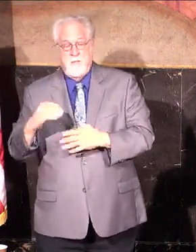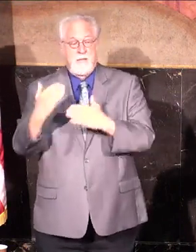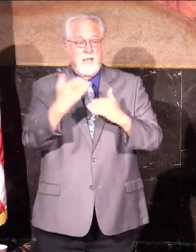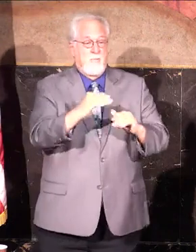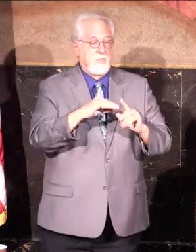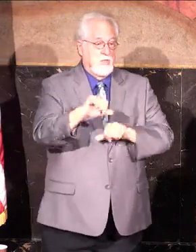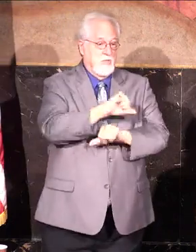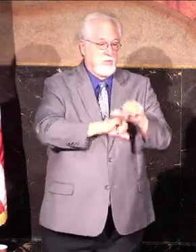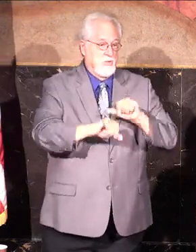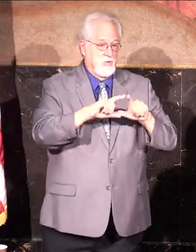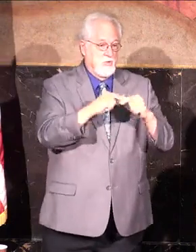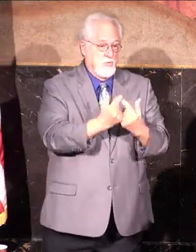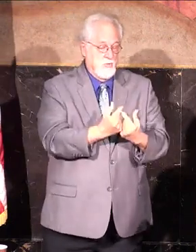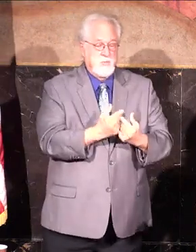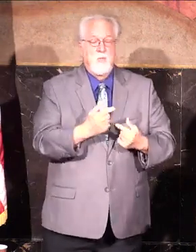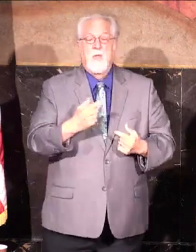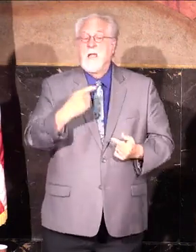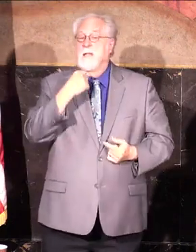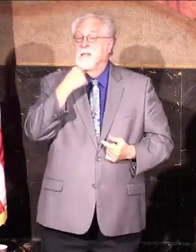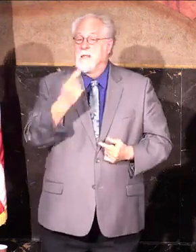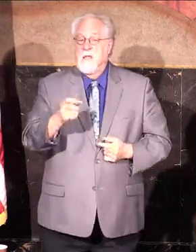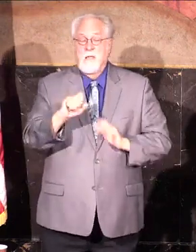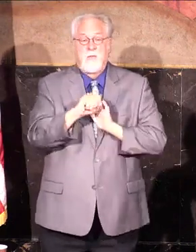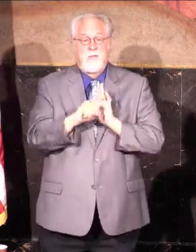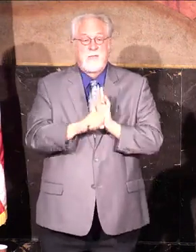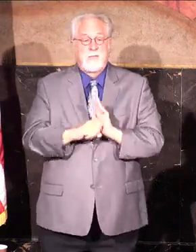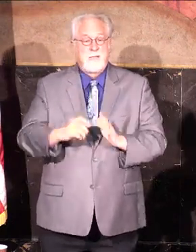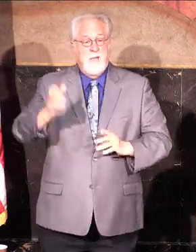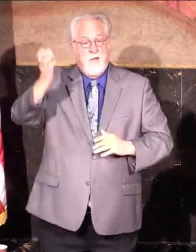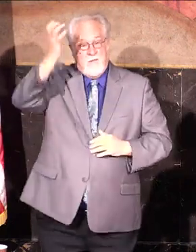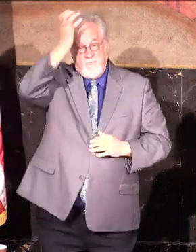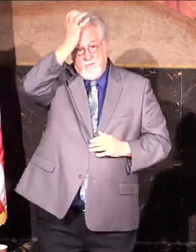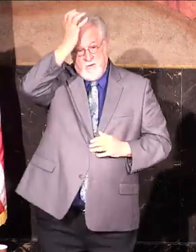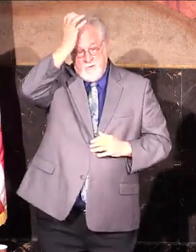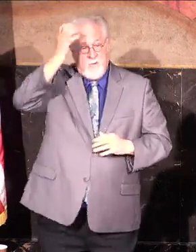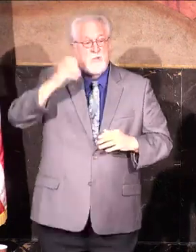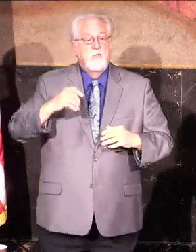social gatherings. I'll tell you, the State Fire Marshal continues to